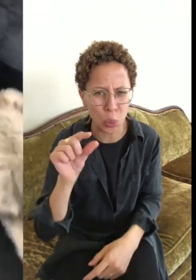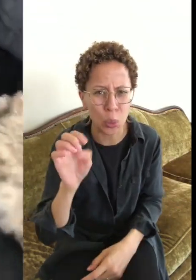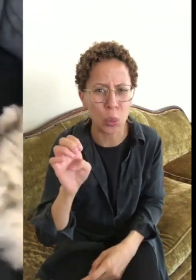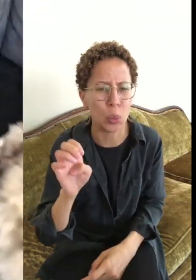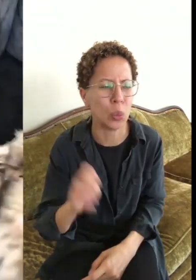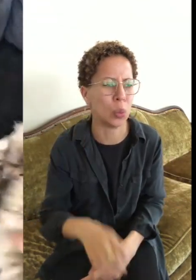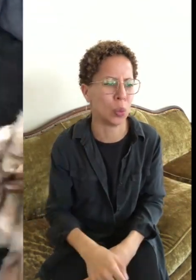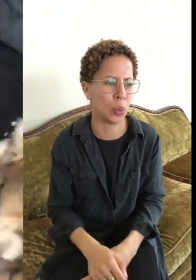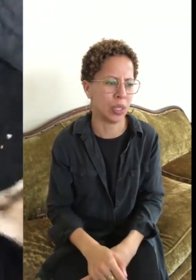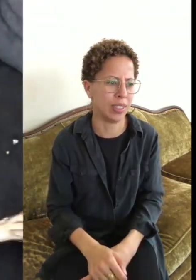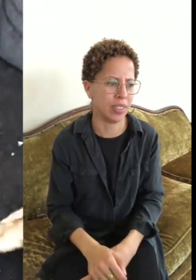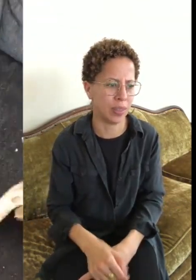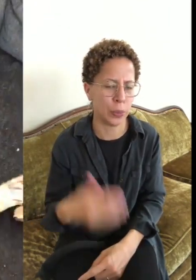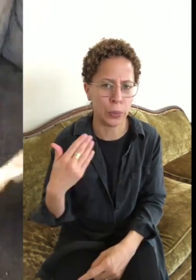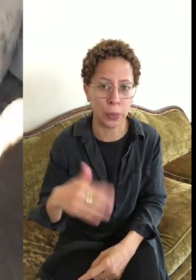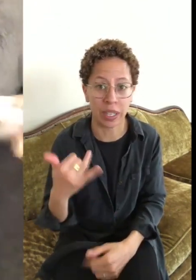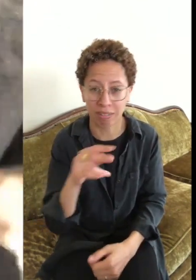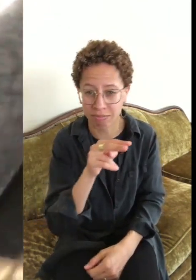with me.